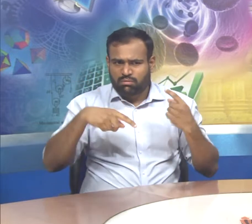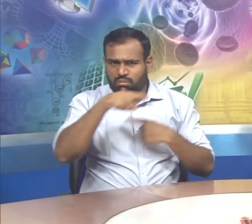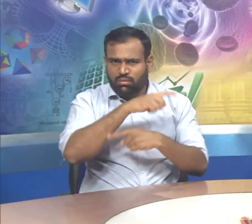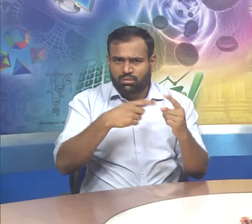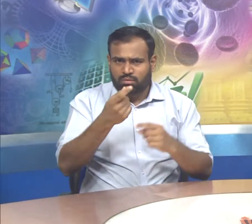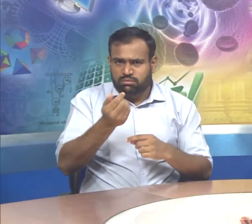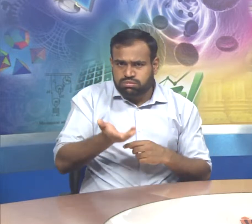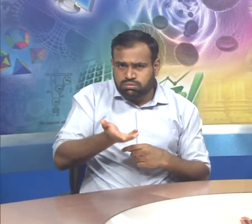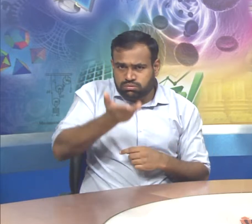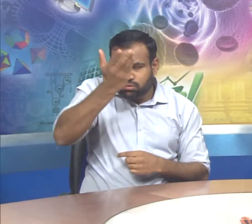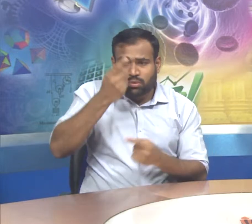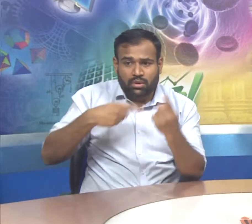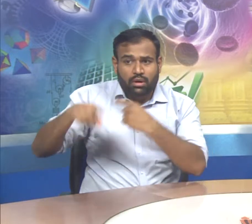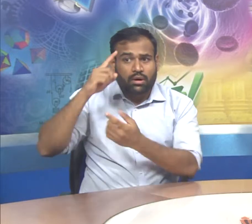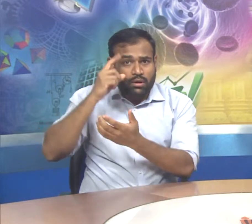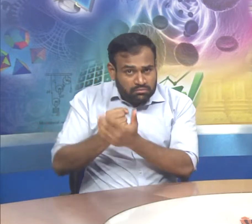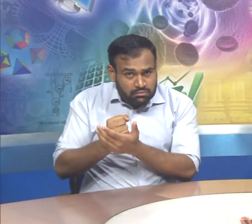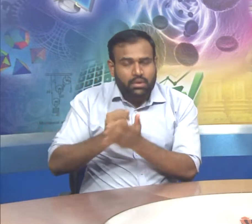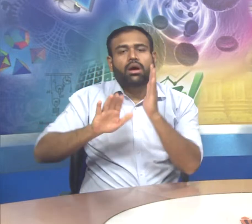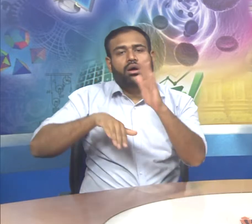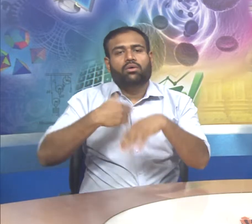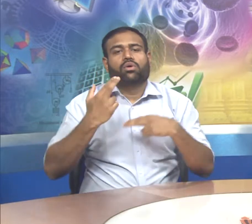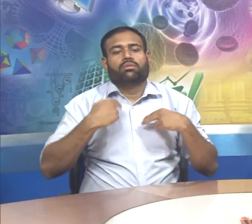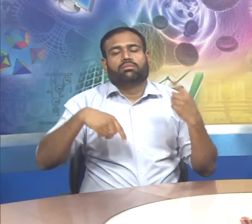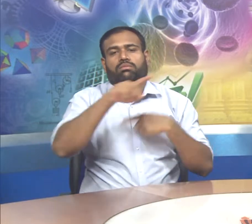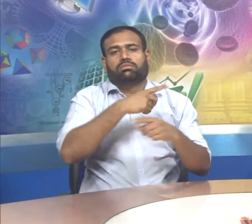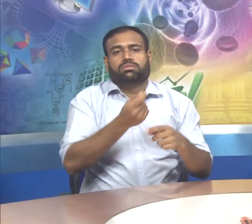determined by the Parliament for time to time.